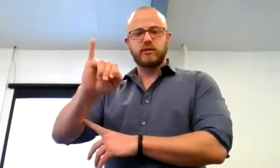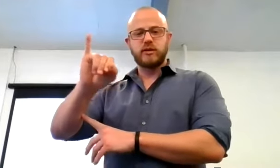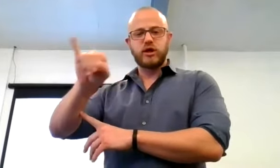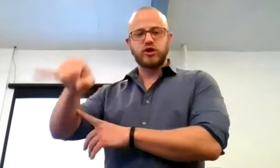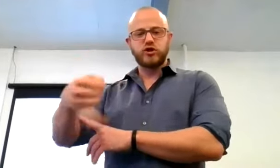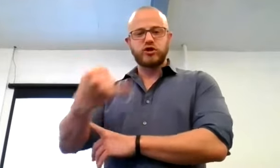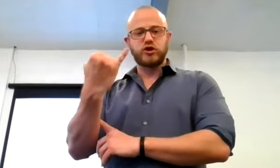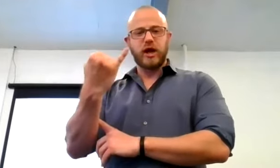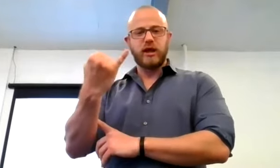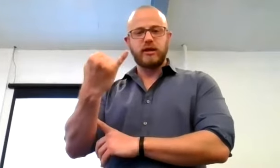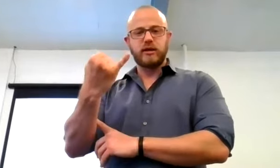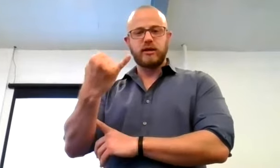I, J,